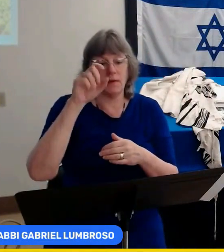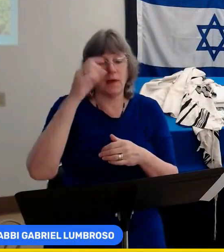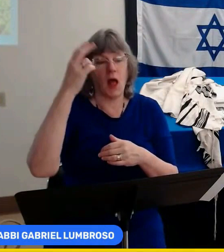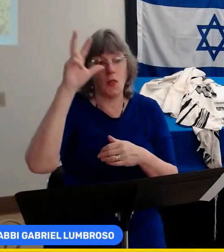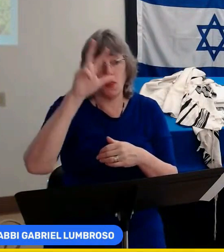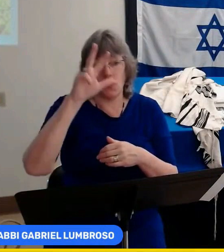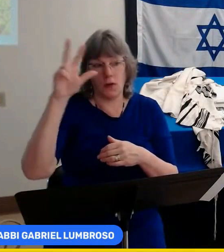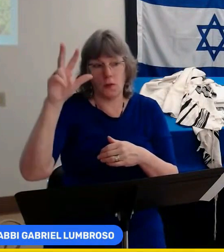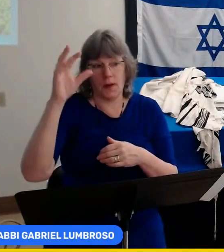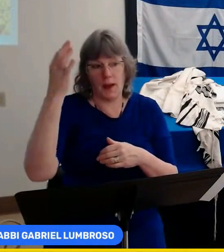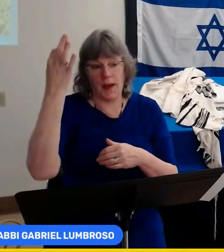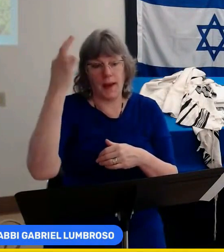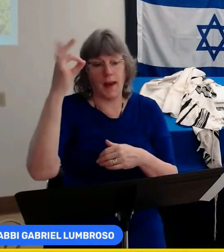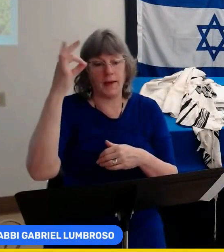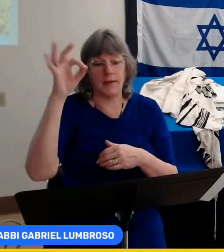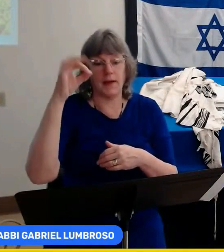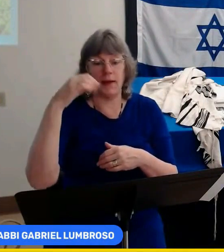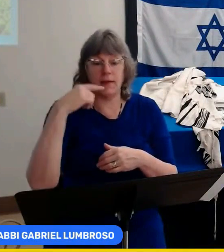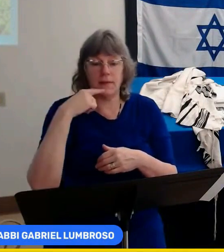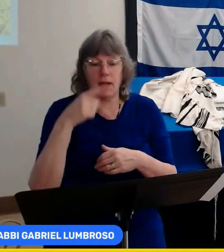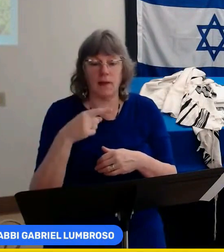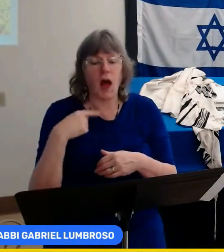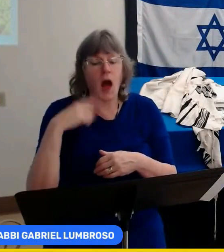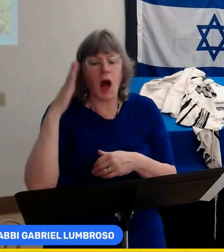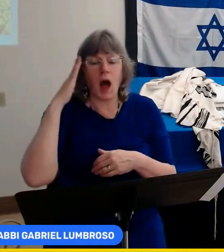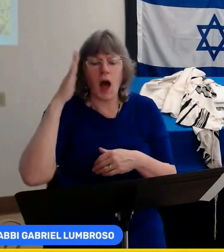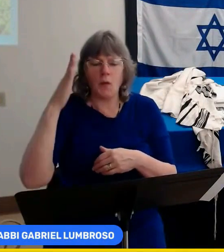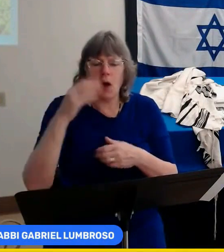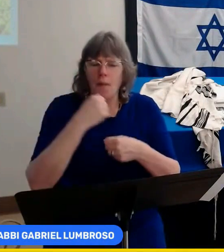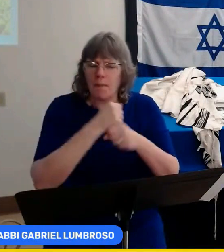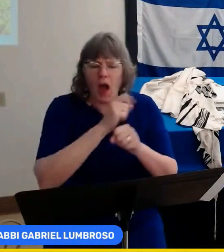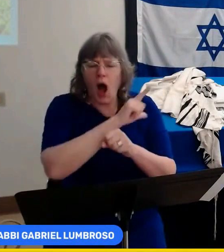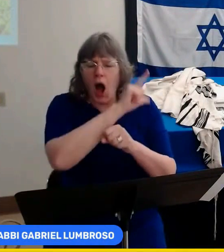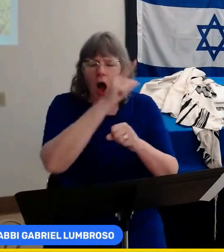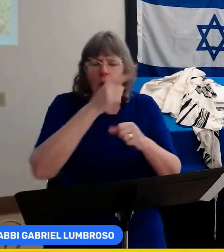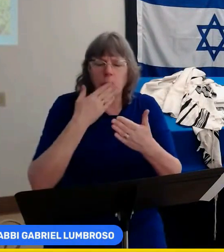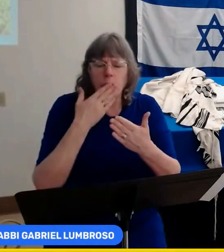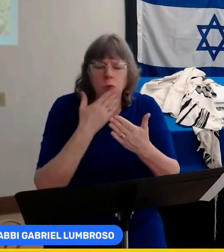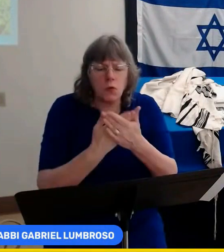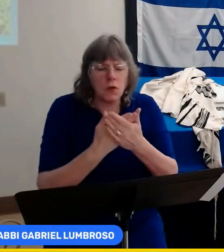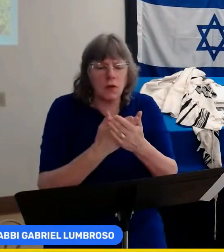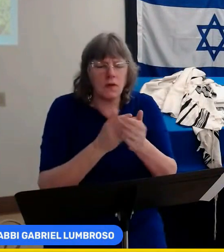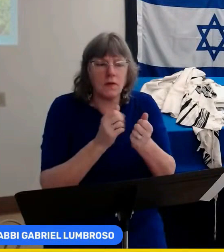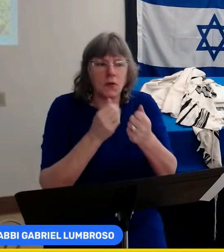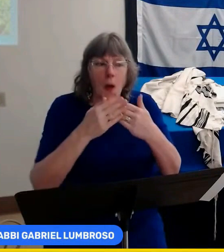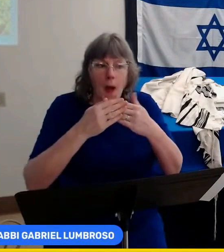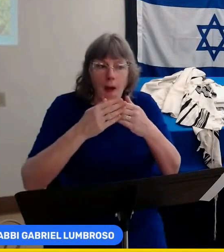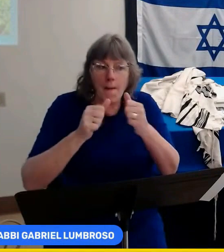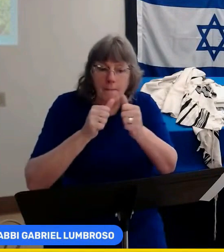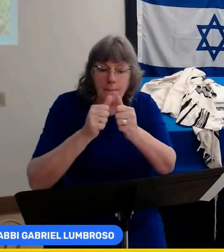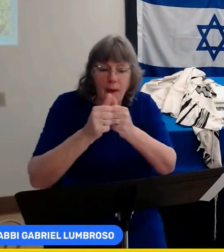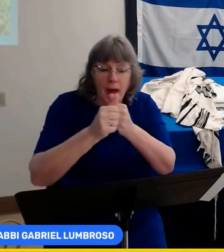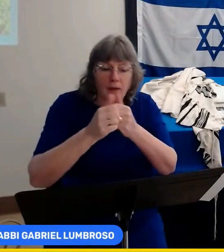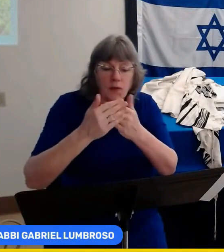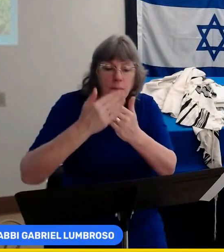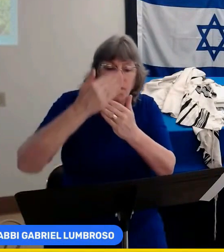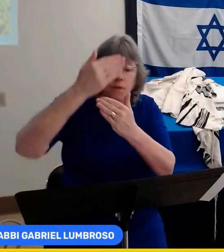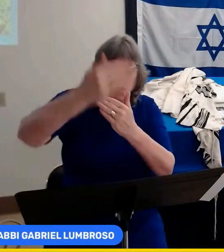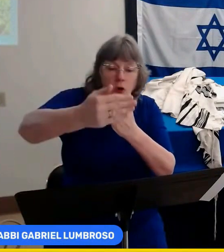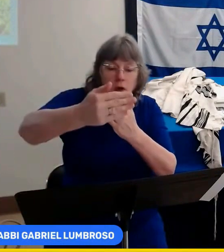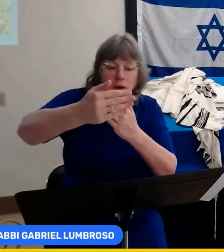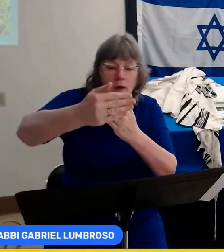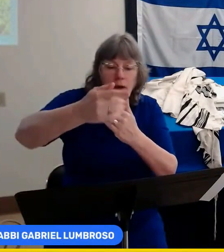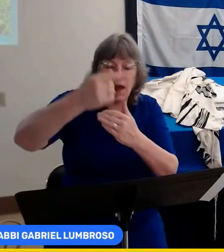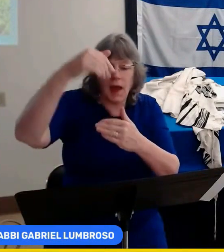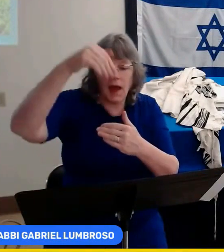your presence, I will pronounce the name of Adonai. Moreover, I show, and that's what the contract says, the new contract says,